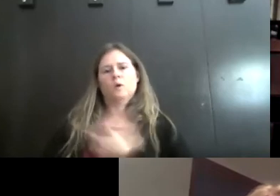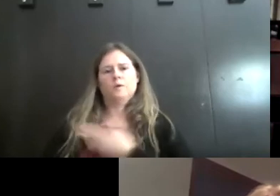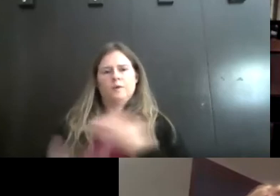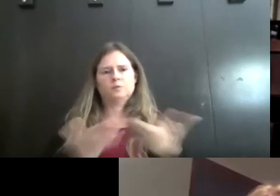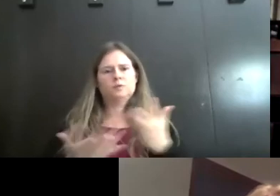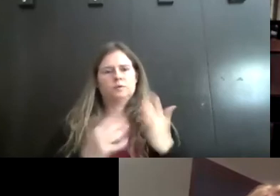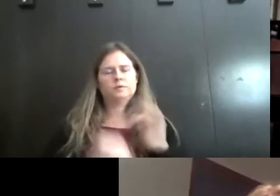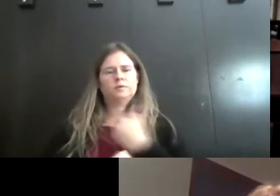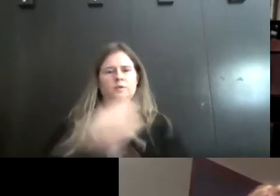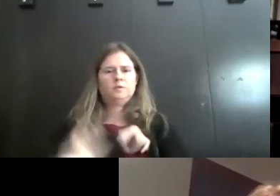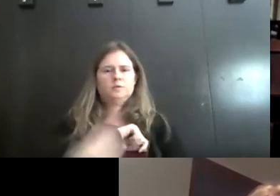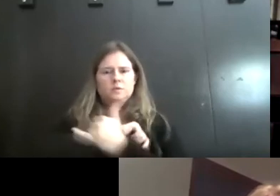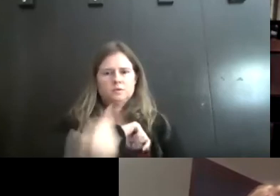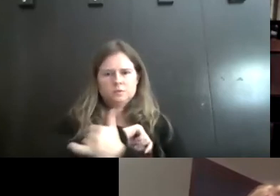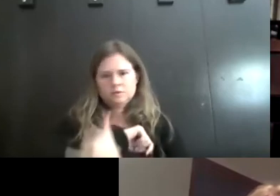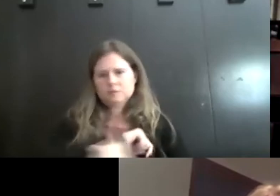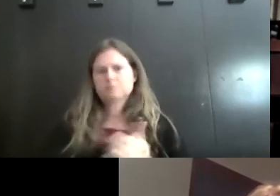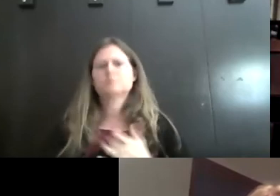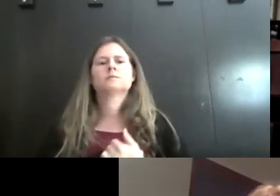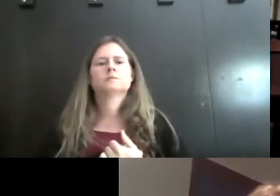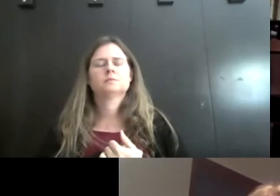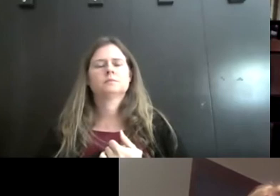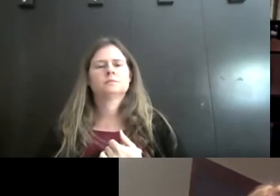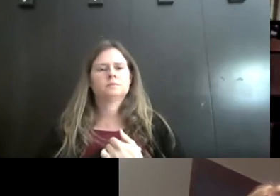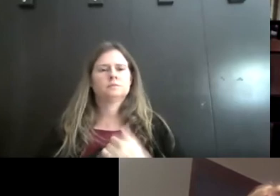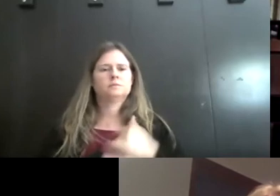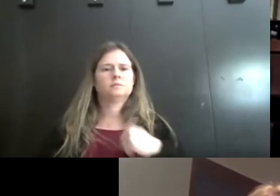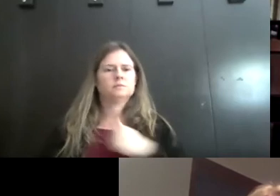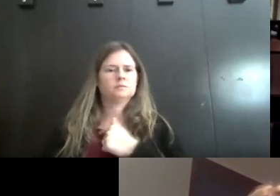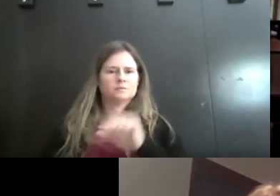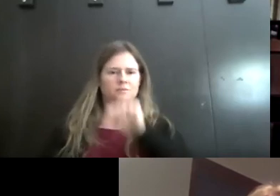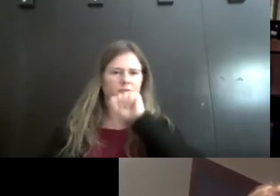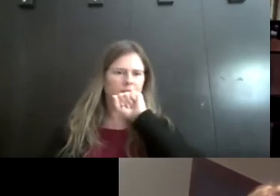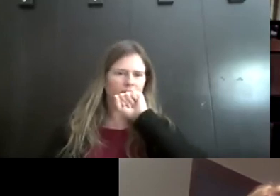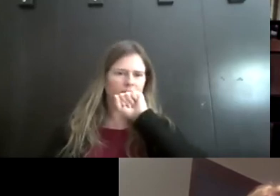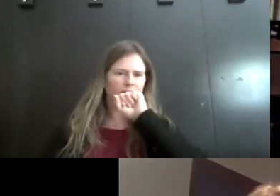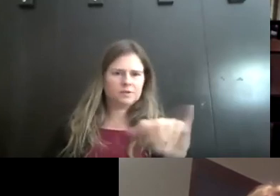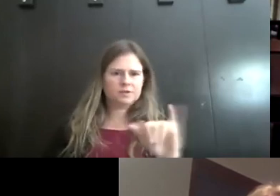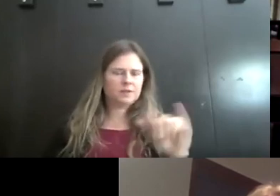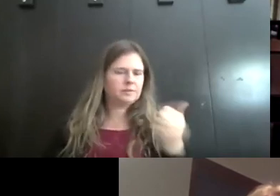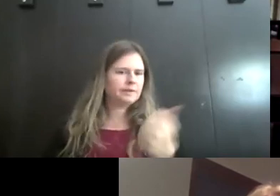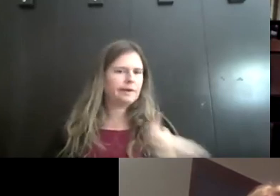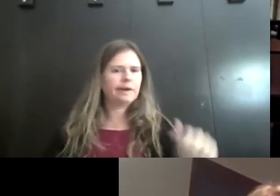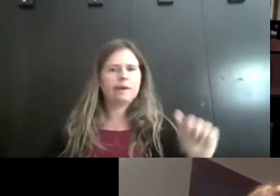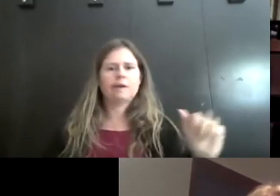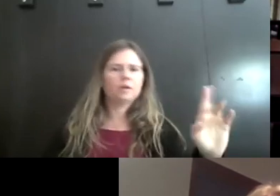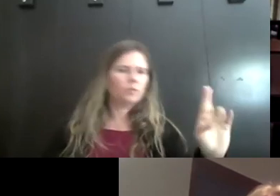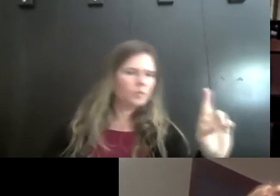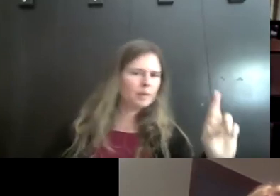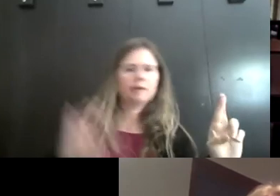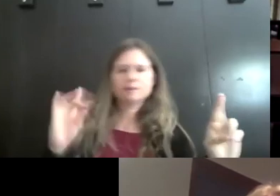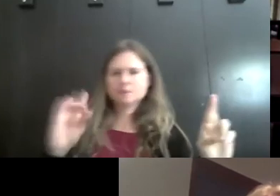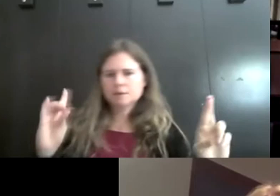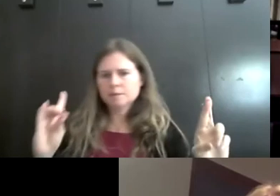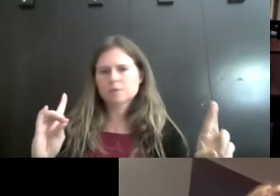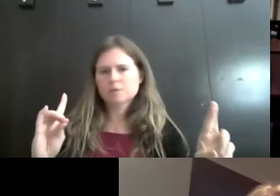to America. We love it as much as any Democrat or any Republican,